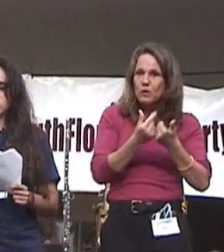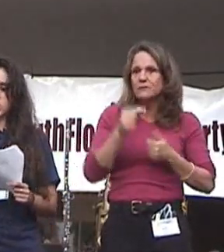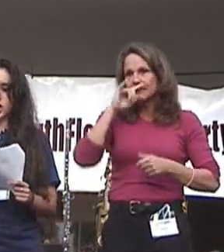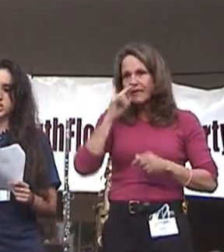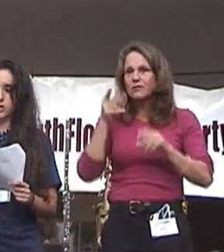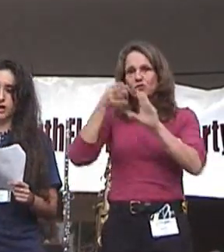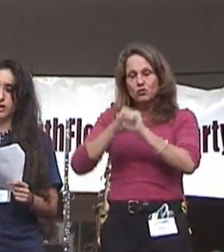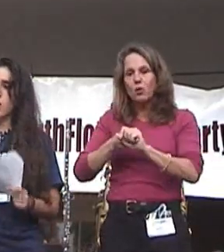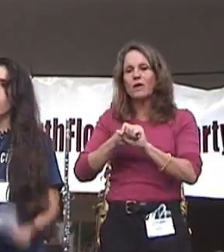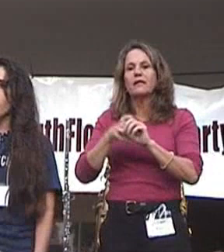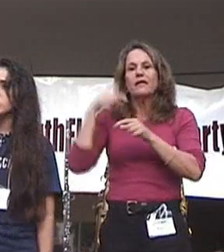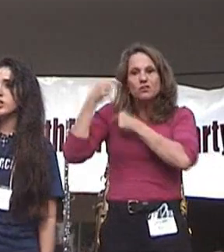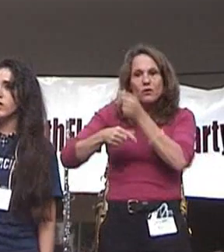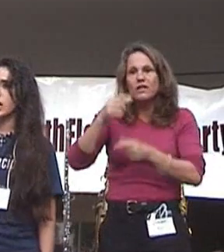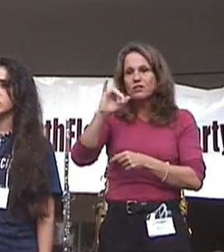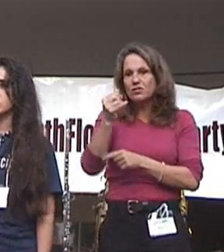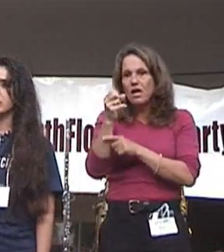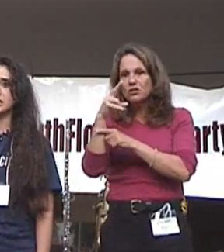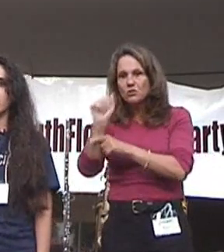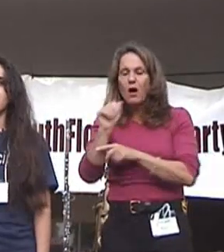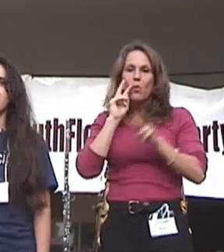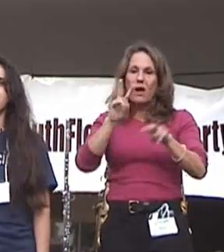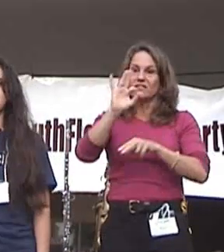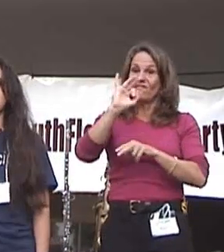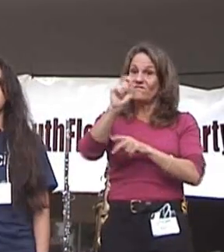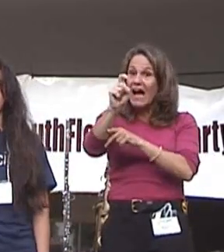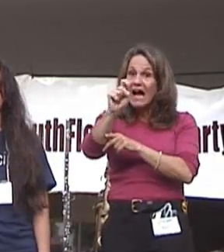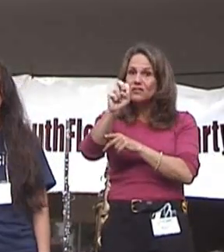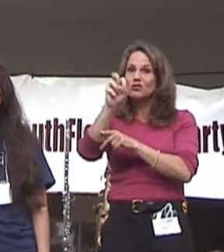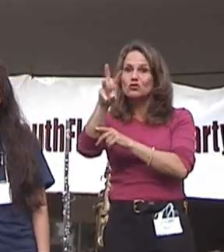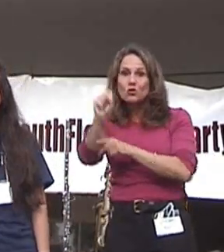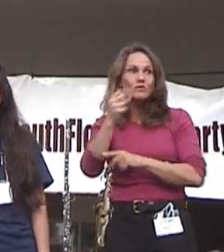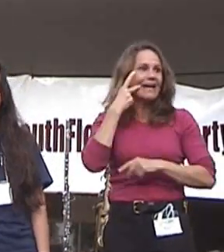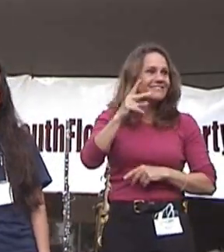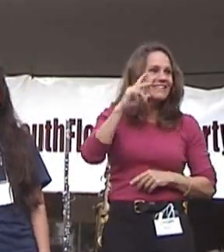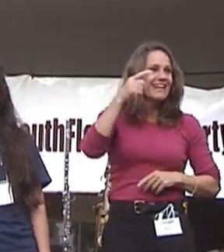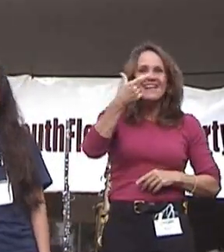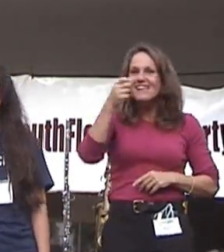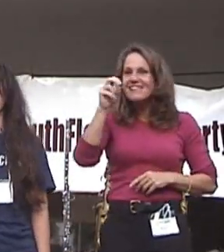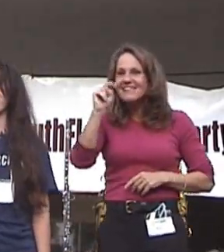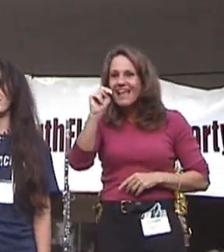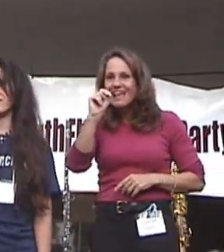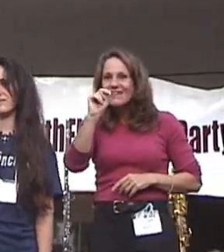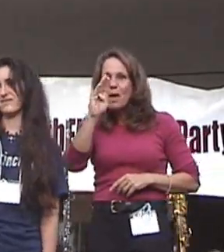Generation Joshua. Watch your Fox News. I saw a lot of Glenn Beck posters out there, and I like them.